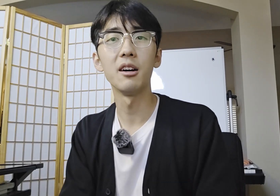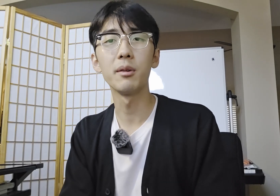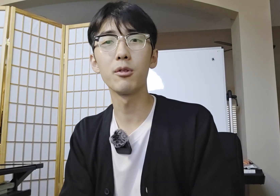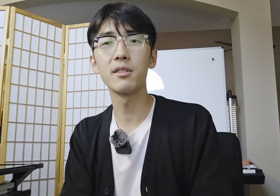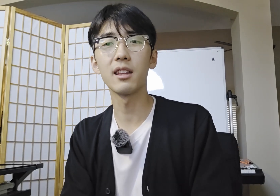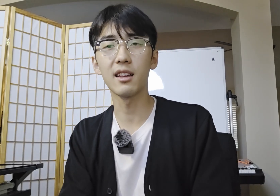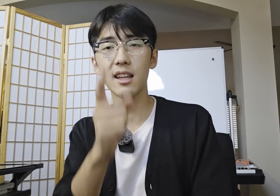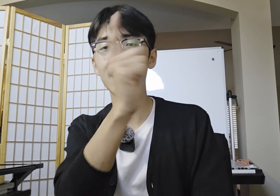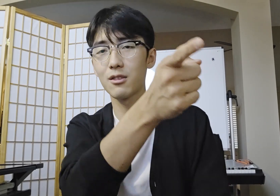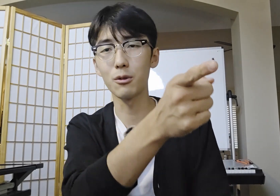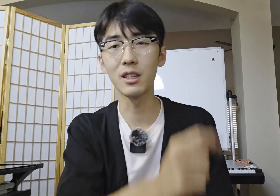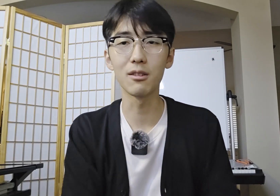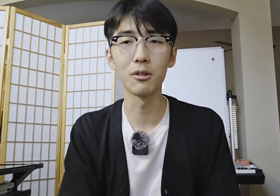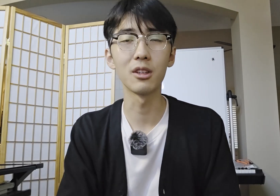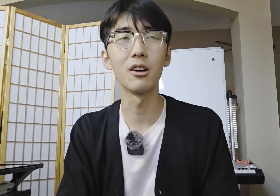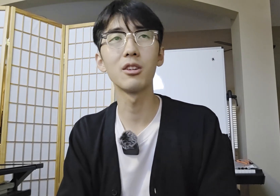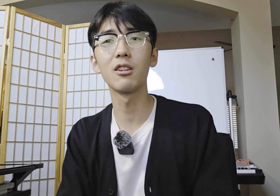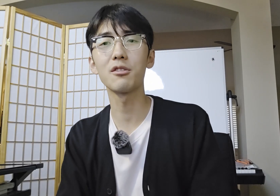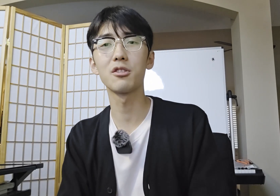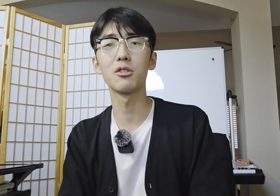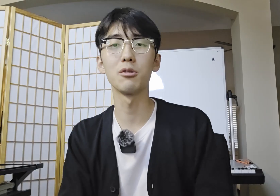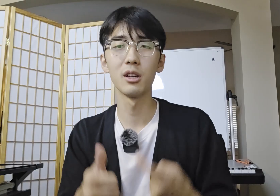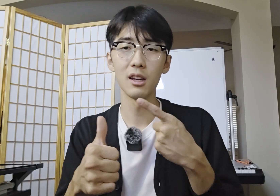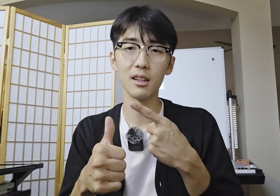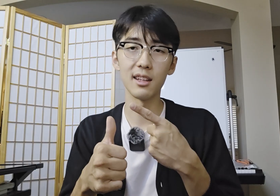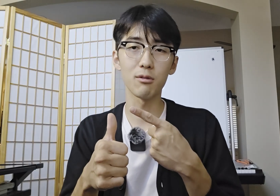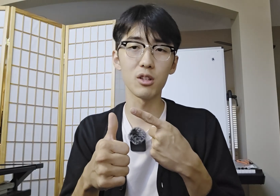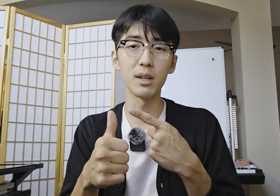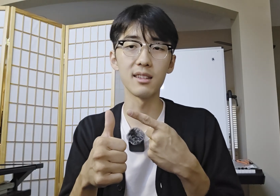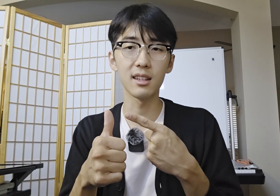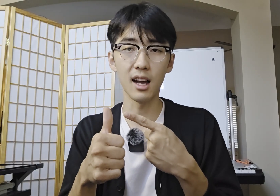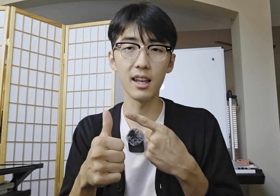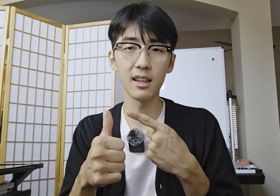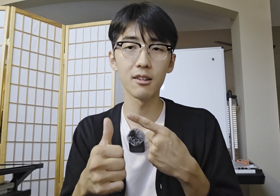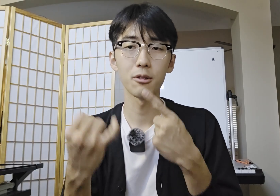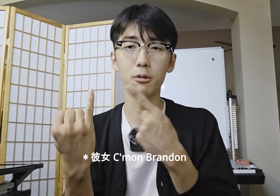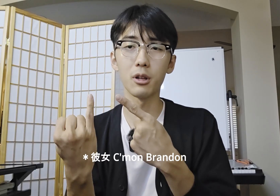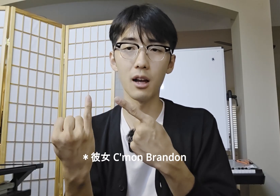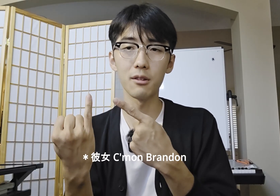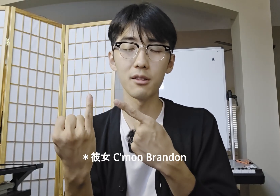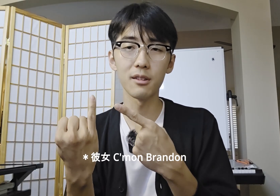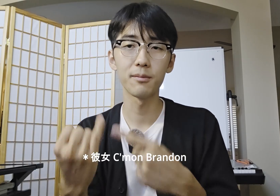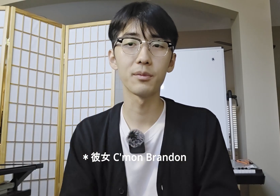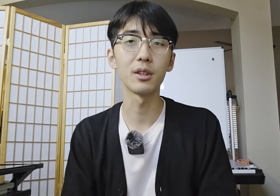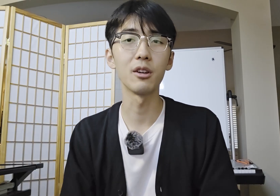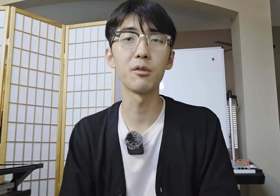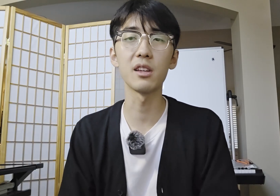If you want to, because that's like sonohito, you know, you can also just do this, which means kare or kano. You know, if you're saying